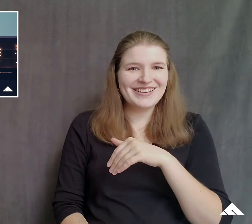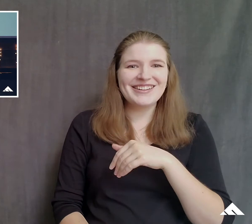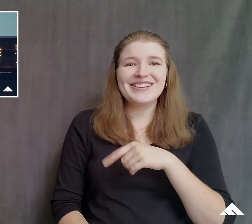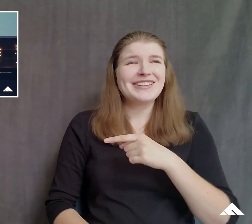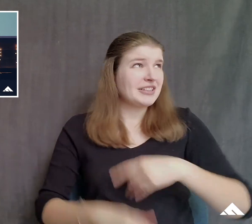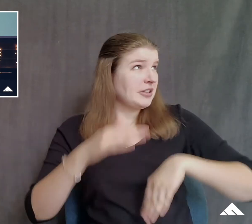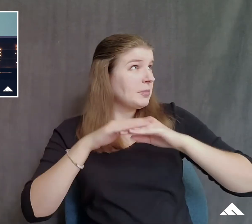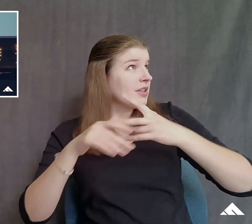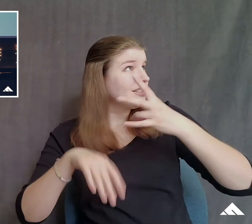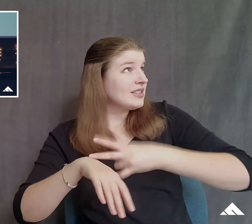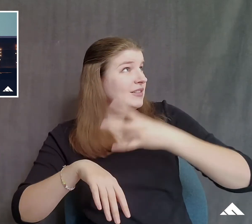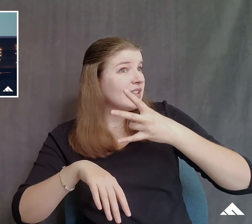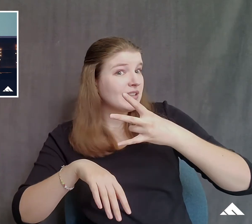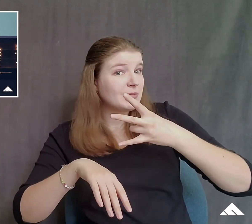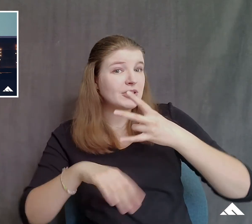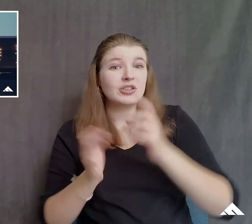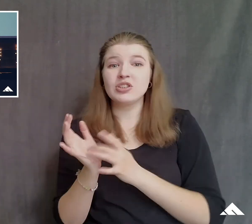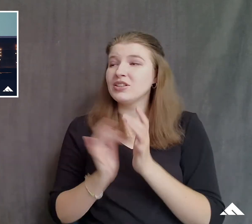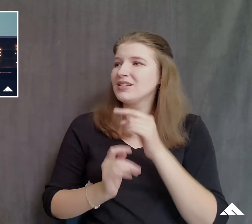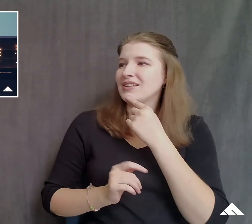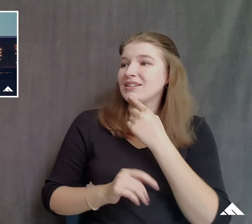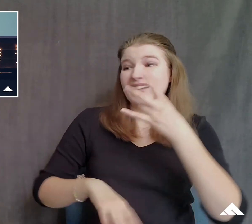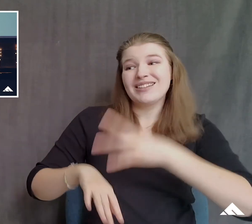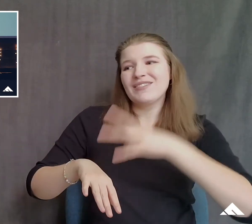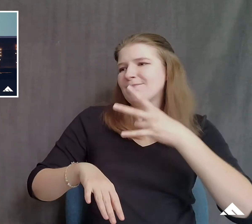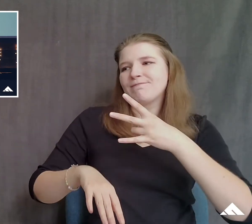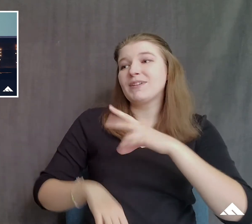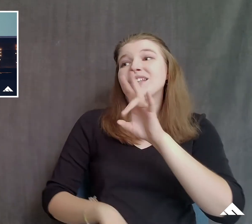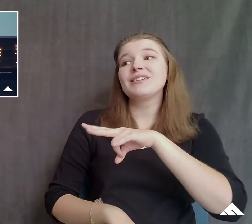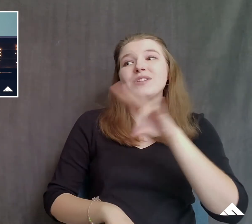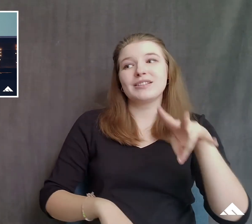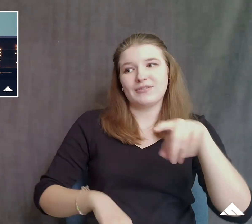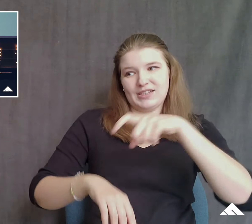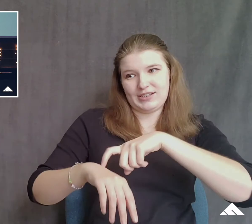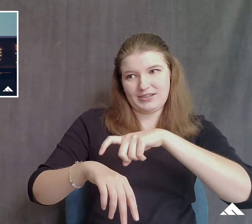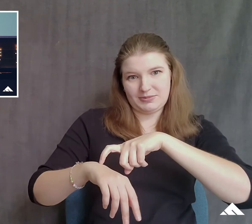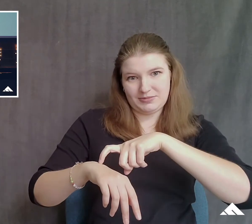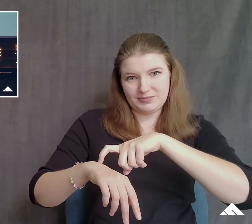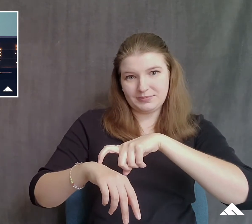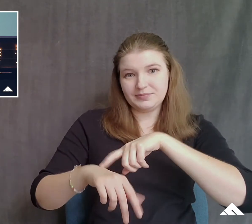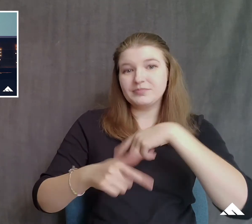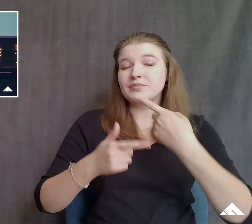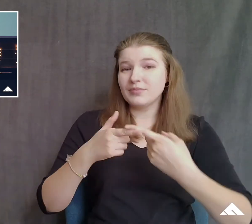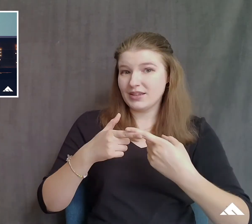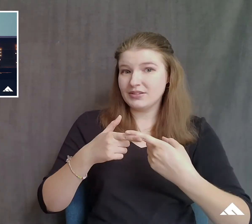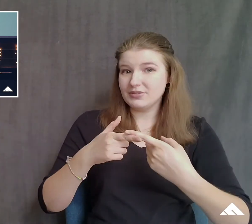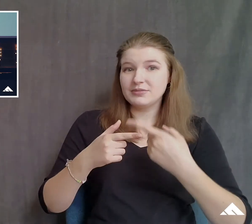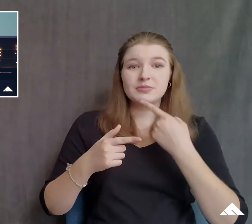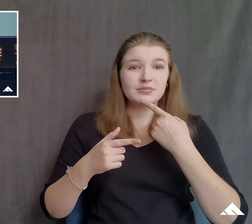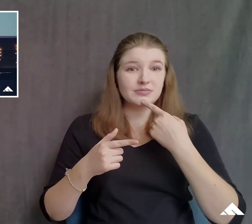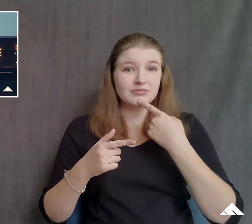Up to seven times? Jesus answered, "I tell you, not seven times, but 77 times. And then it